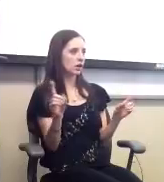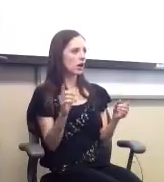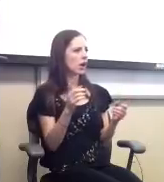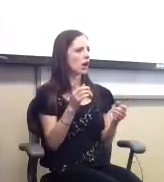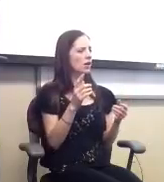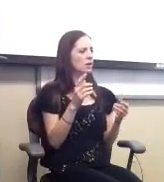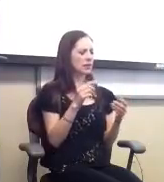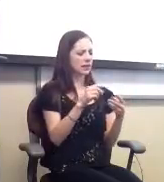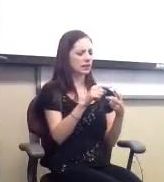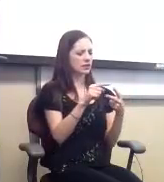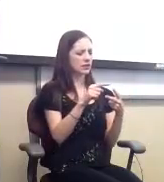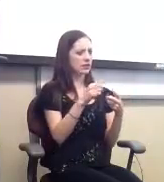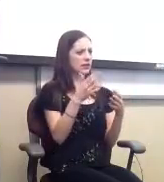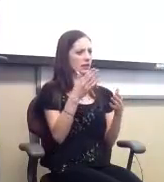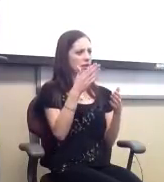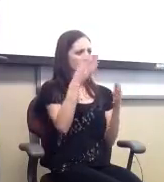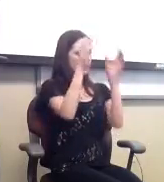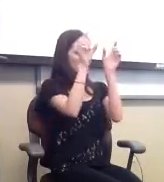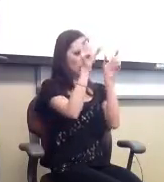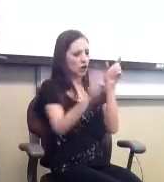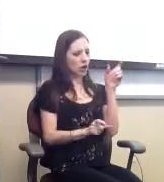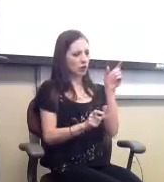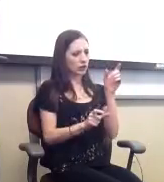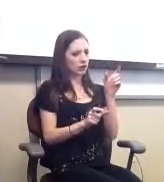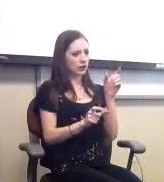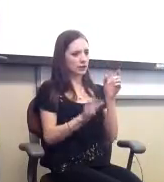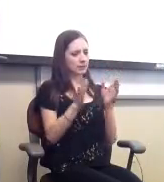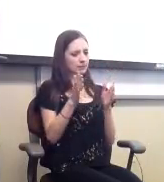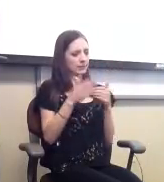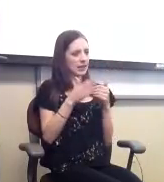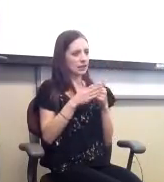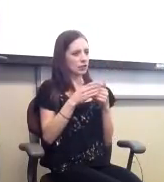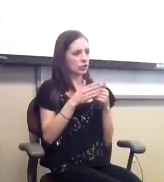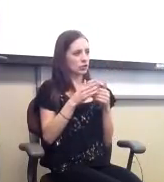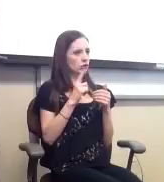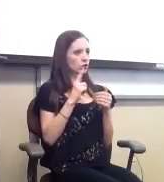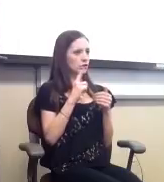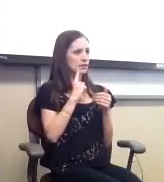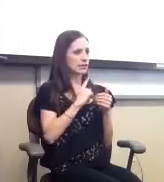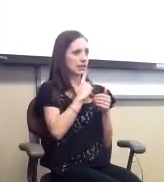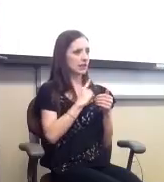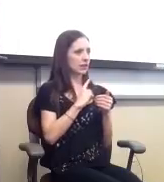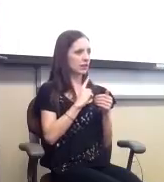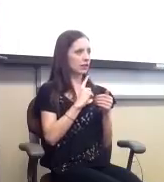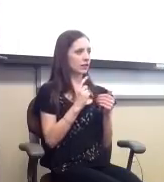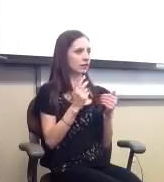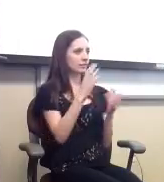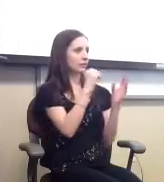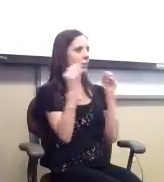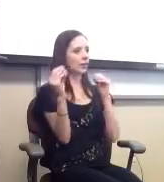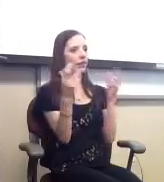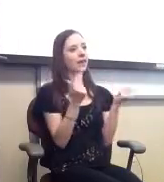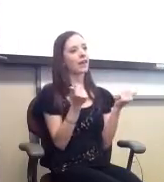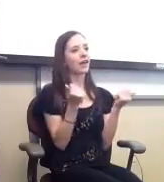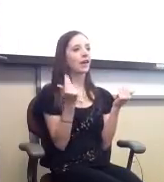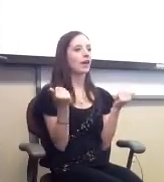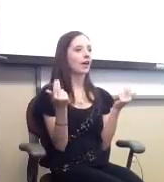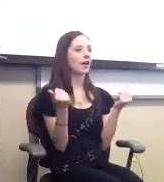Okay. And then why do we need? It's the day I'm born. Because that's the way the form's